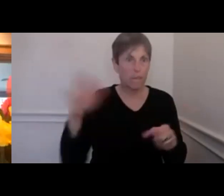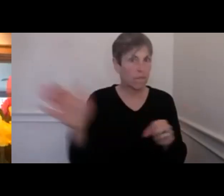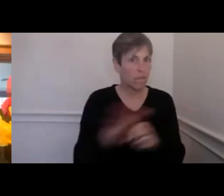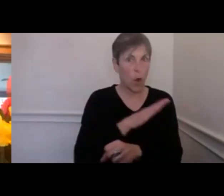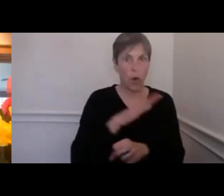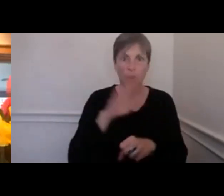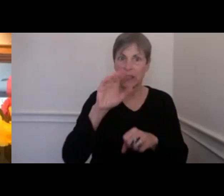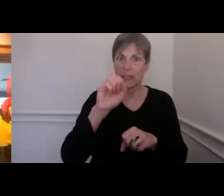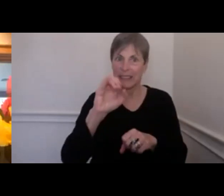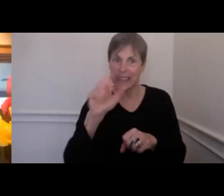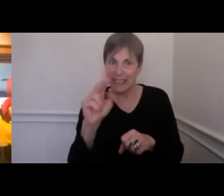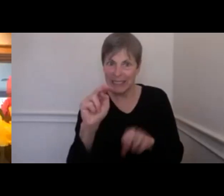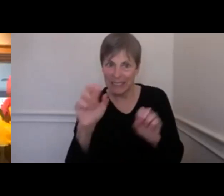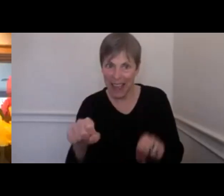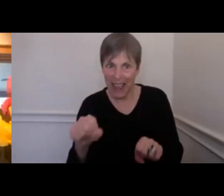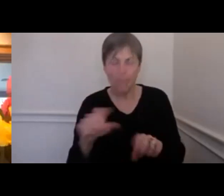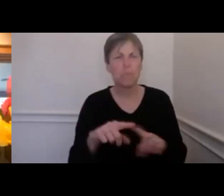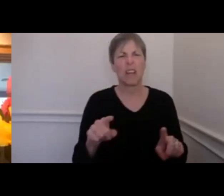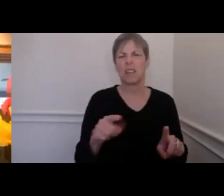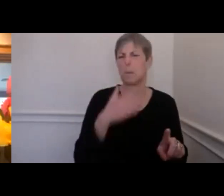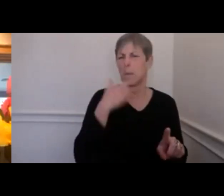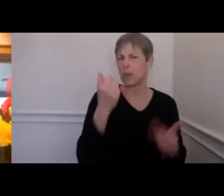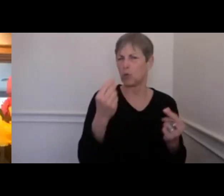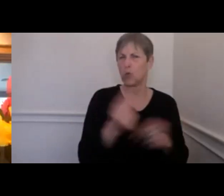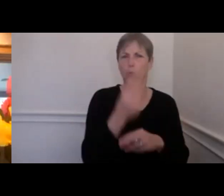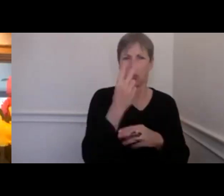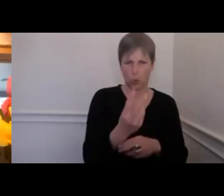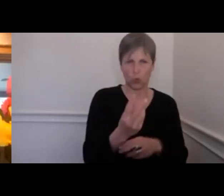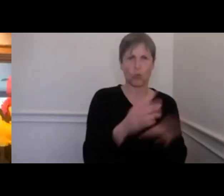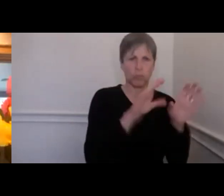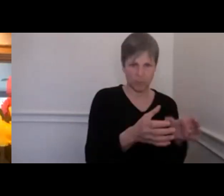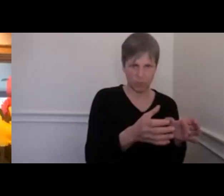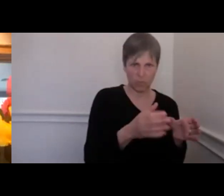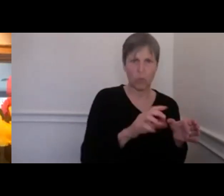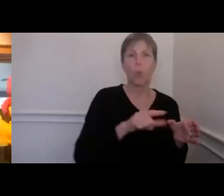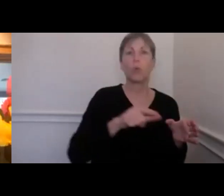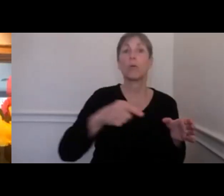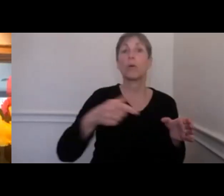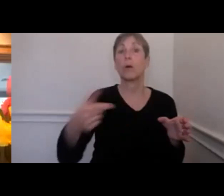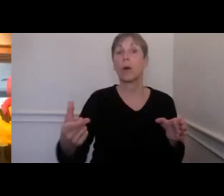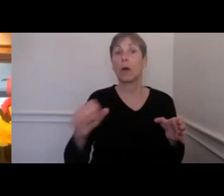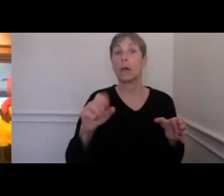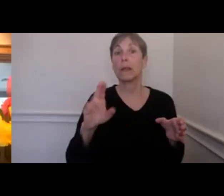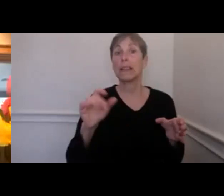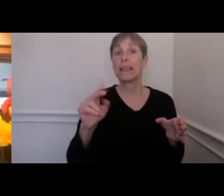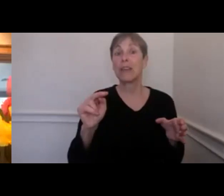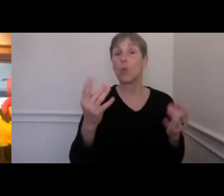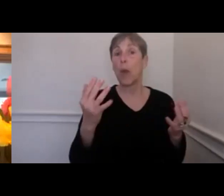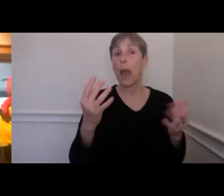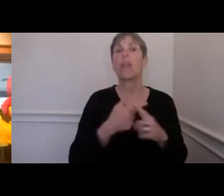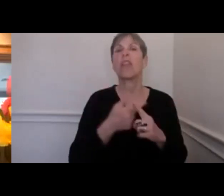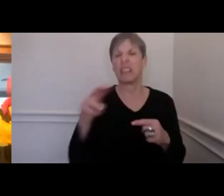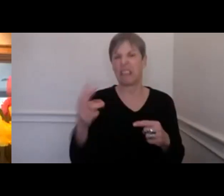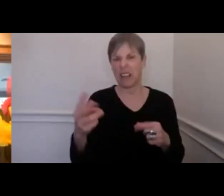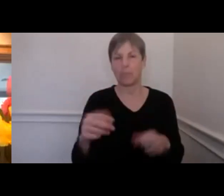at least two successions, if not three. So especially if you really are interested in the highest quality flavor,